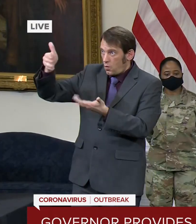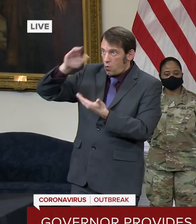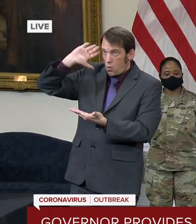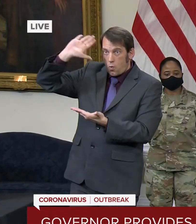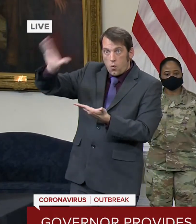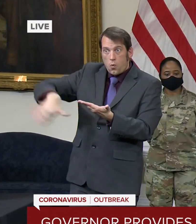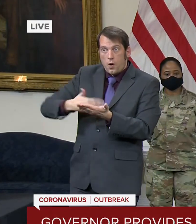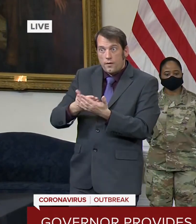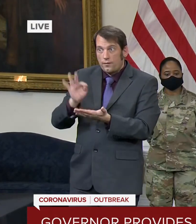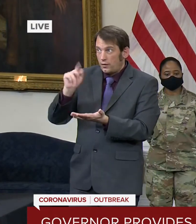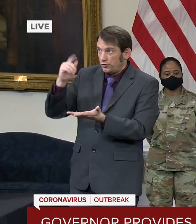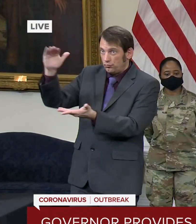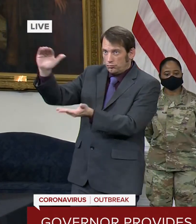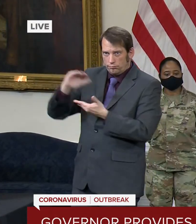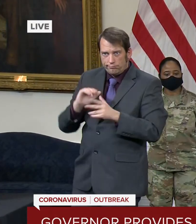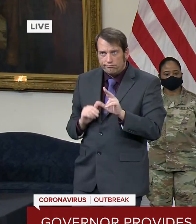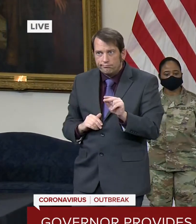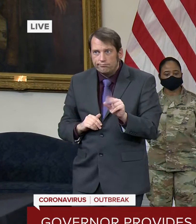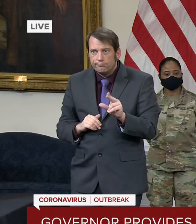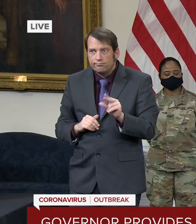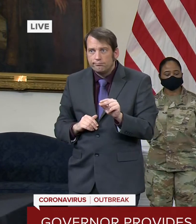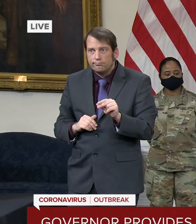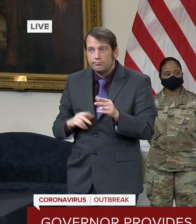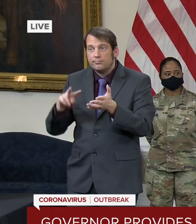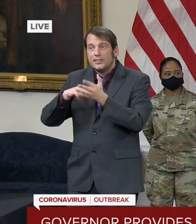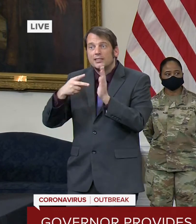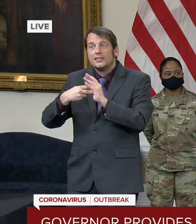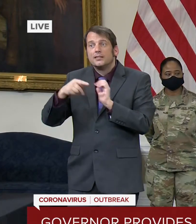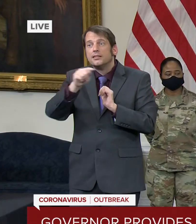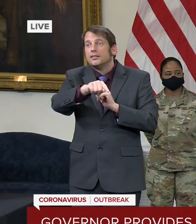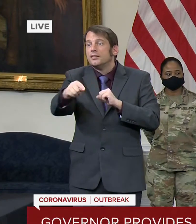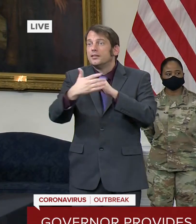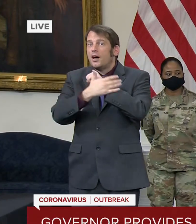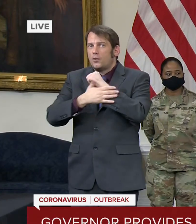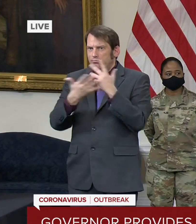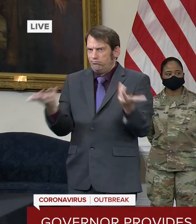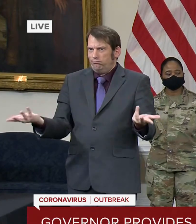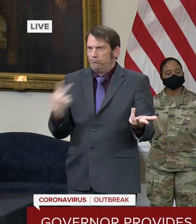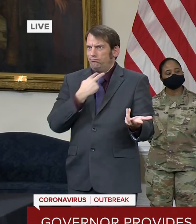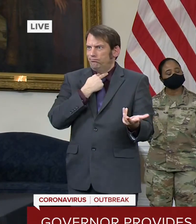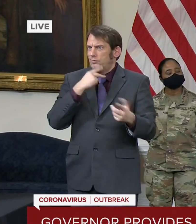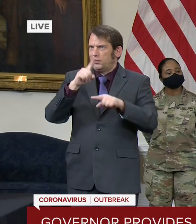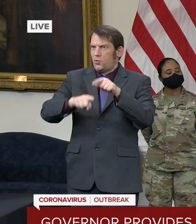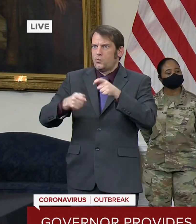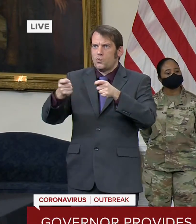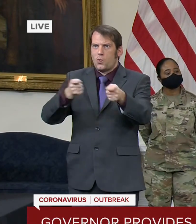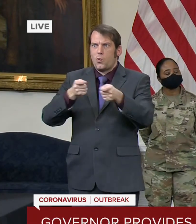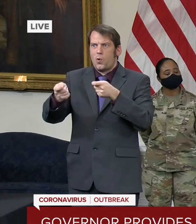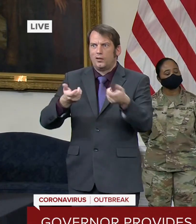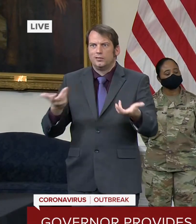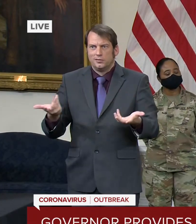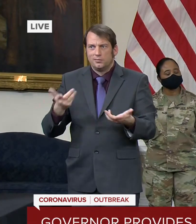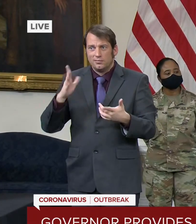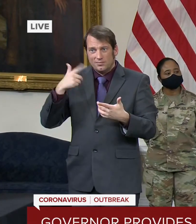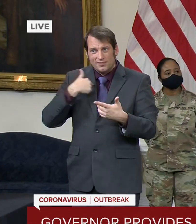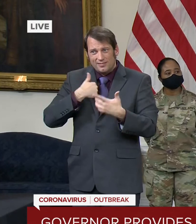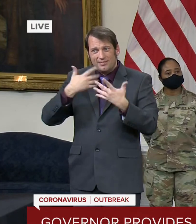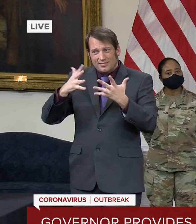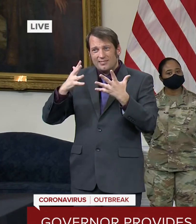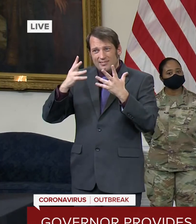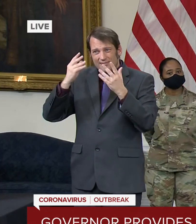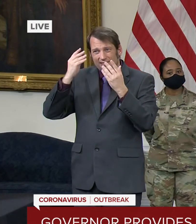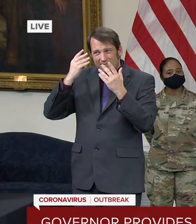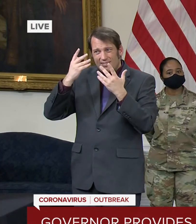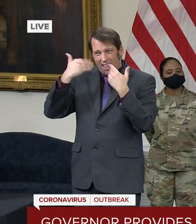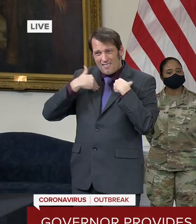control that are happening in those counties. But we do know that the numbers I just gave you are all public information. They're all put on websites. We can provide